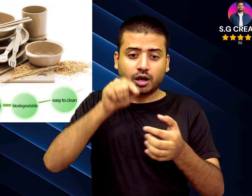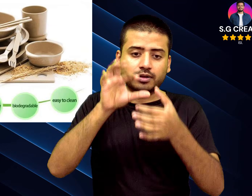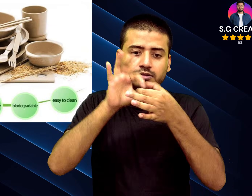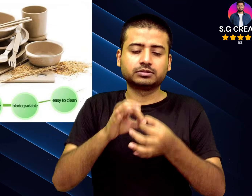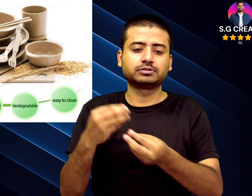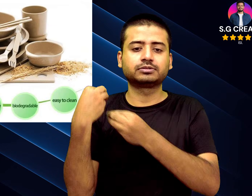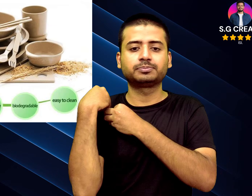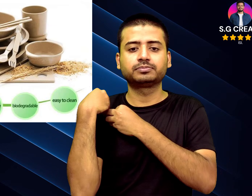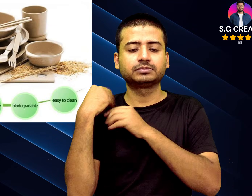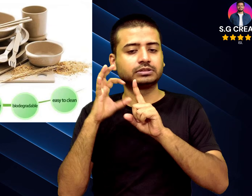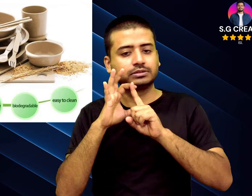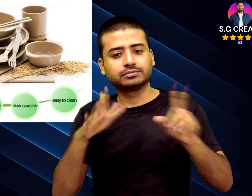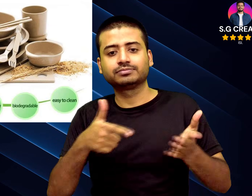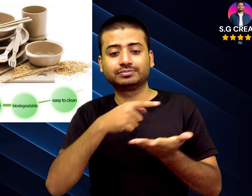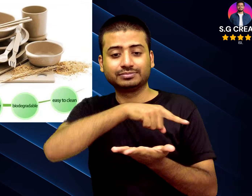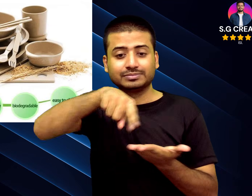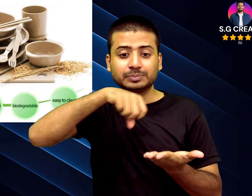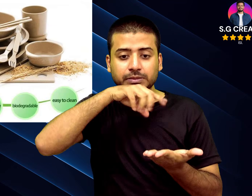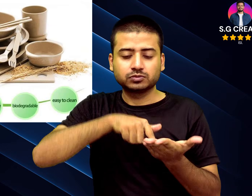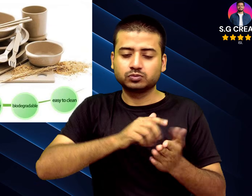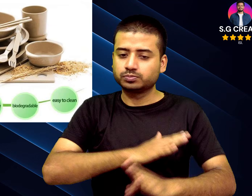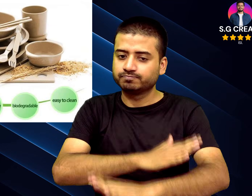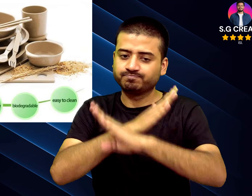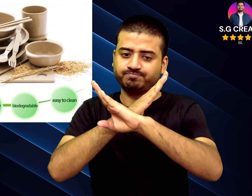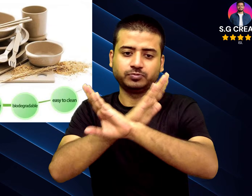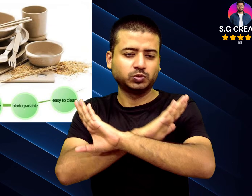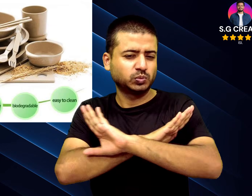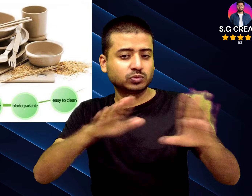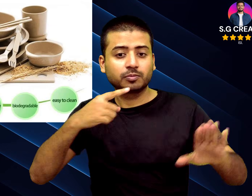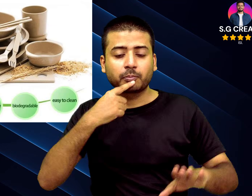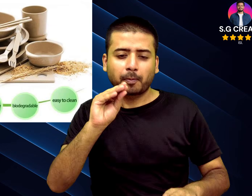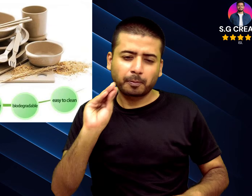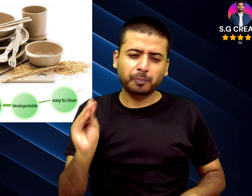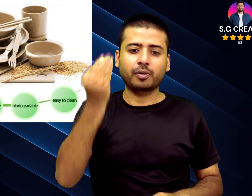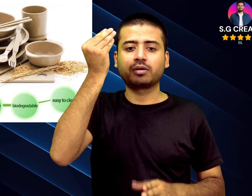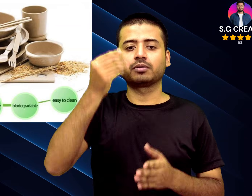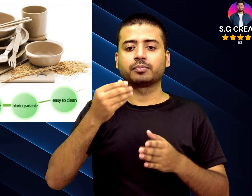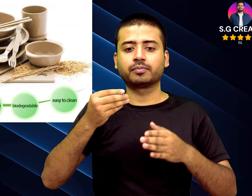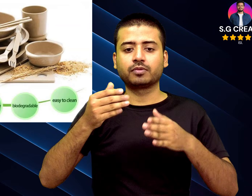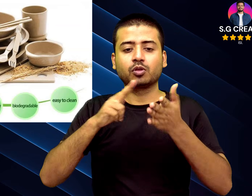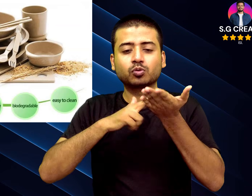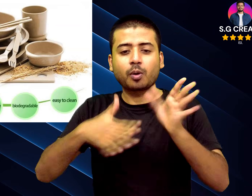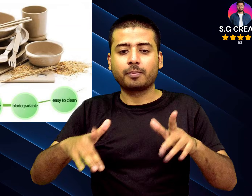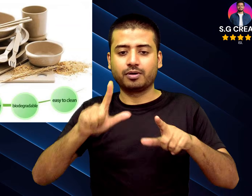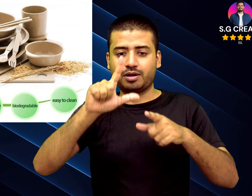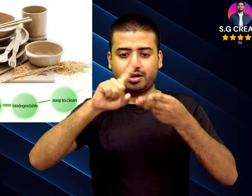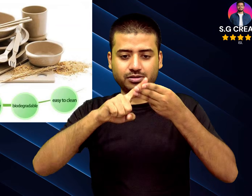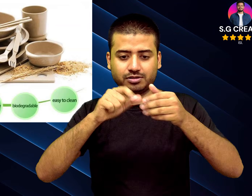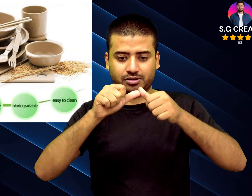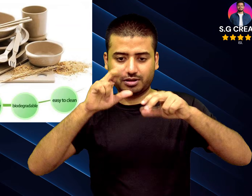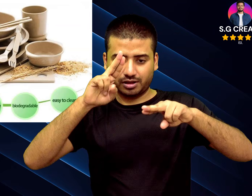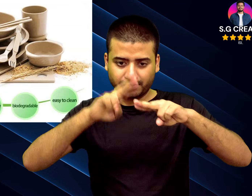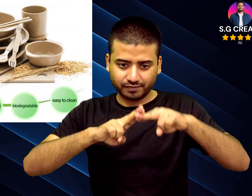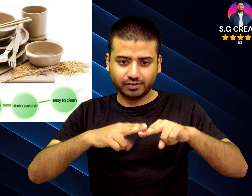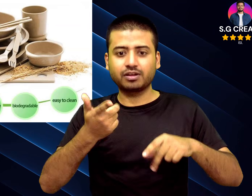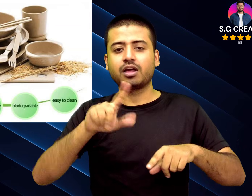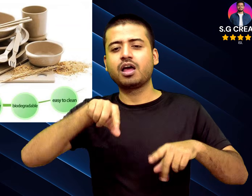results in a smoother, more polished finish on the plates and cups, which is highly desirable for consumer food service products. The